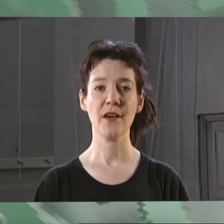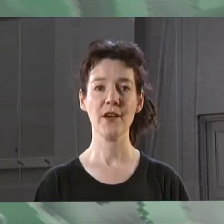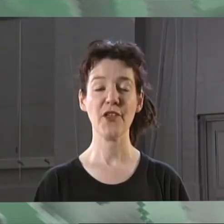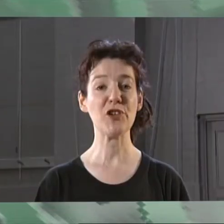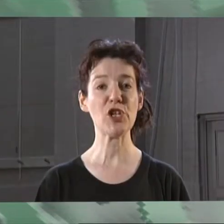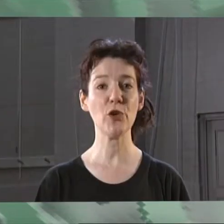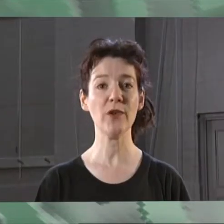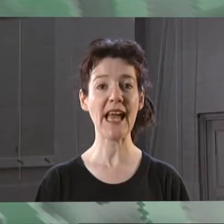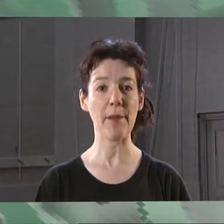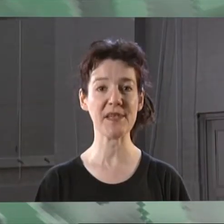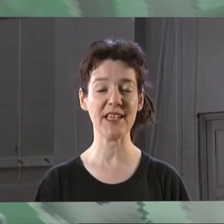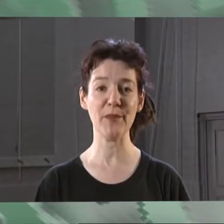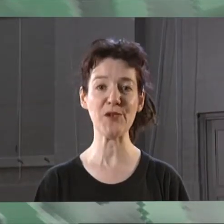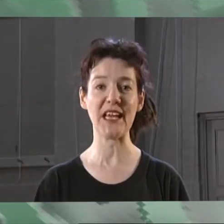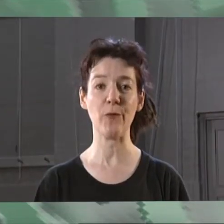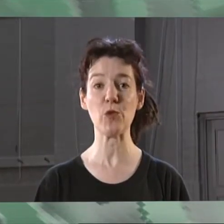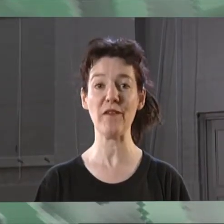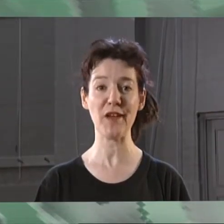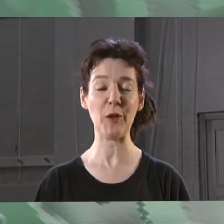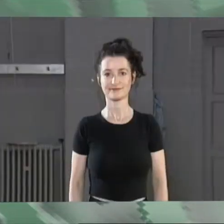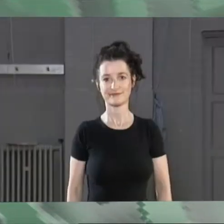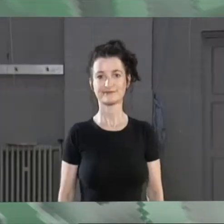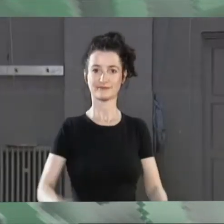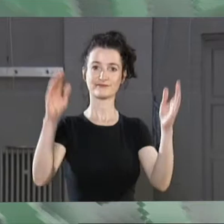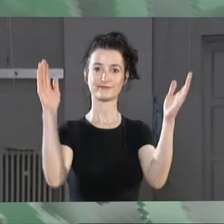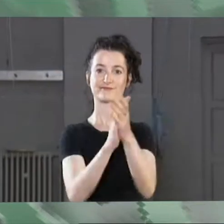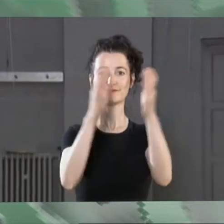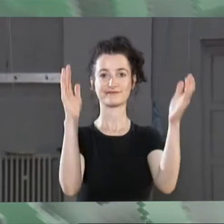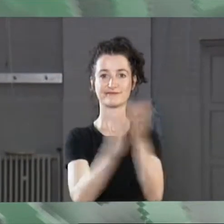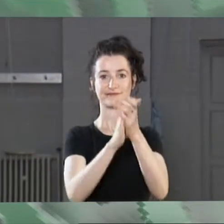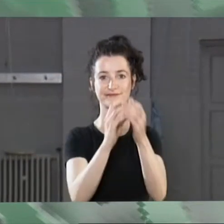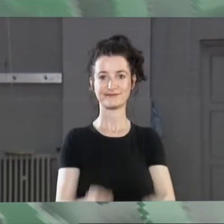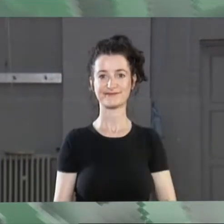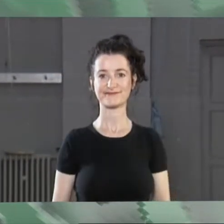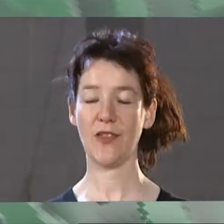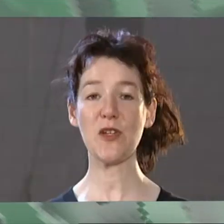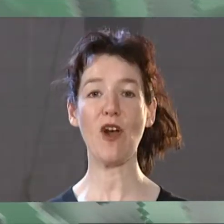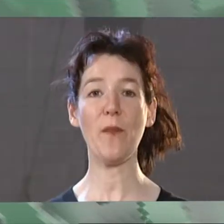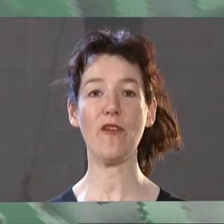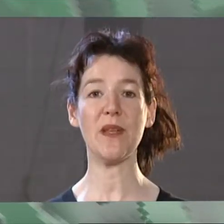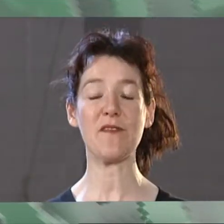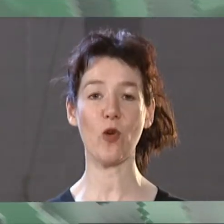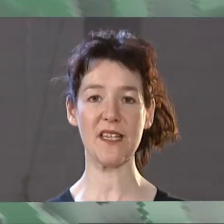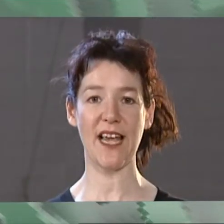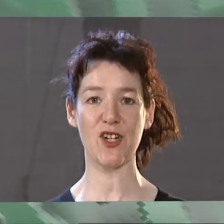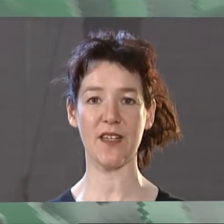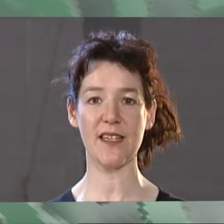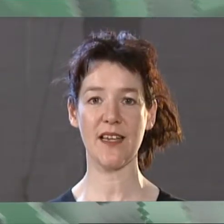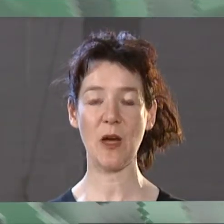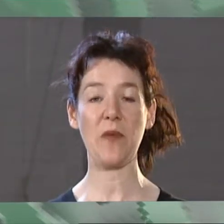There are two gaps in the music which we fill by clapping. Those are our movements for all the sections. When there's a